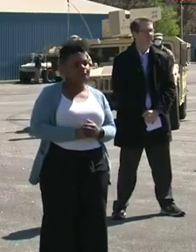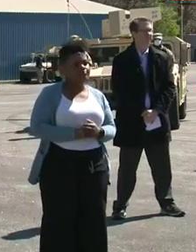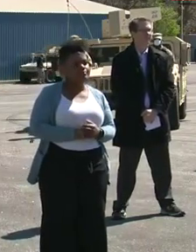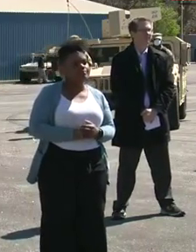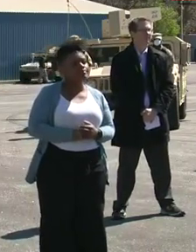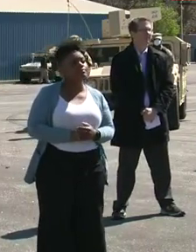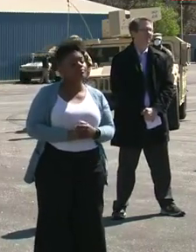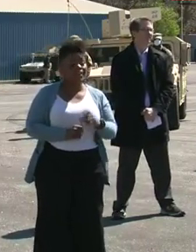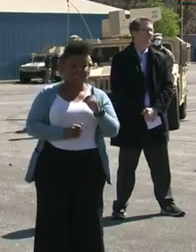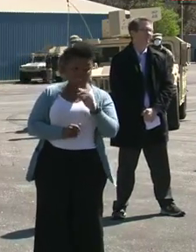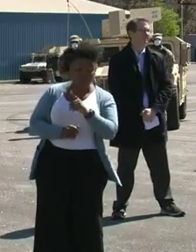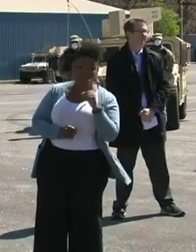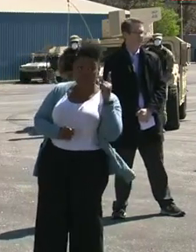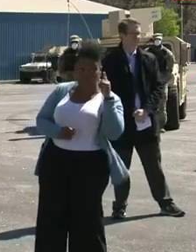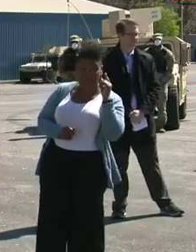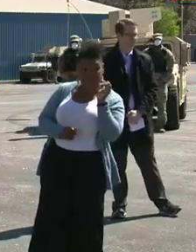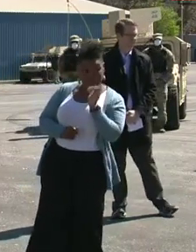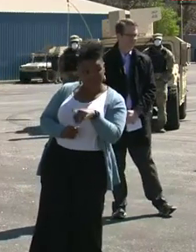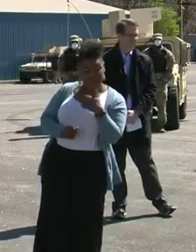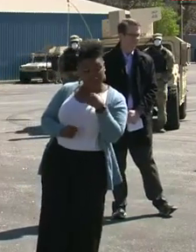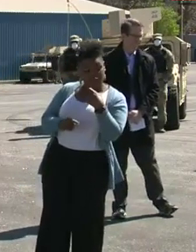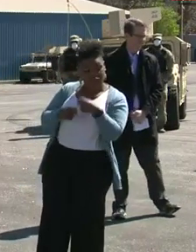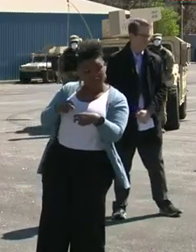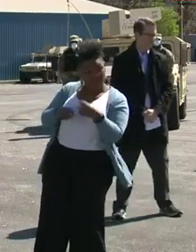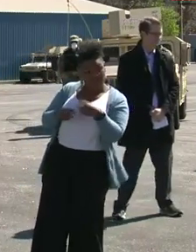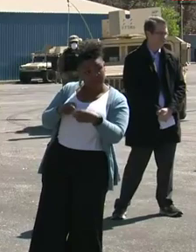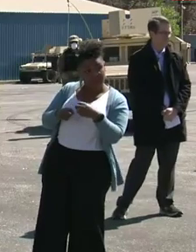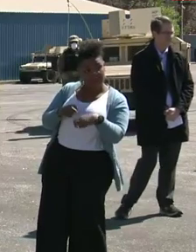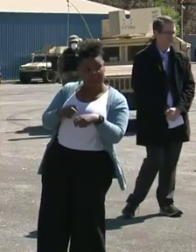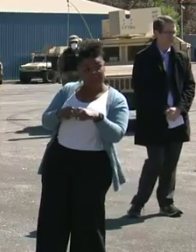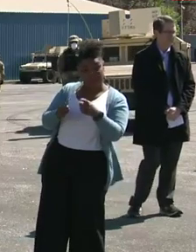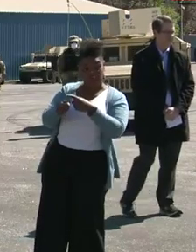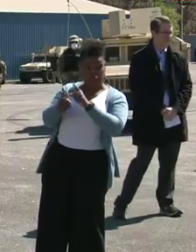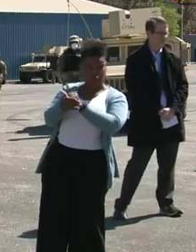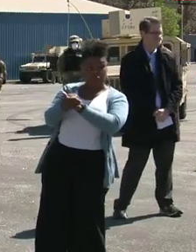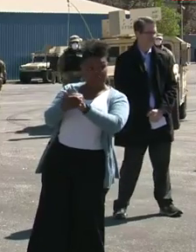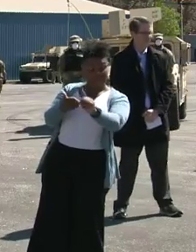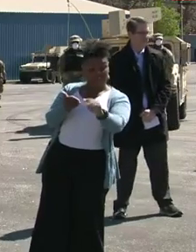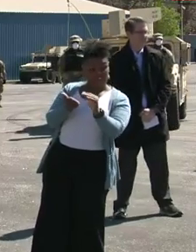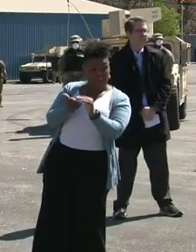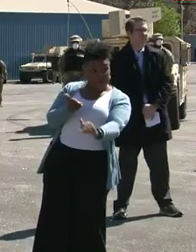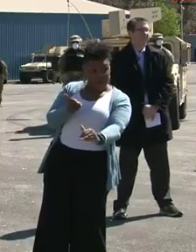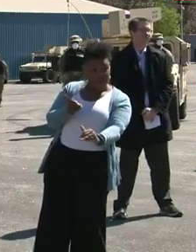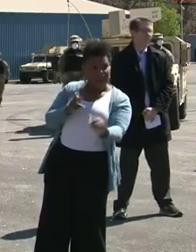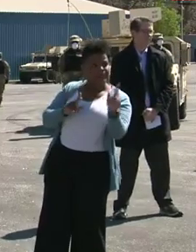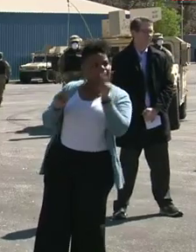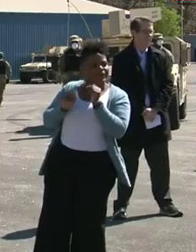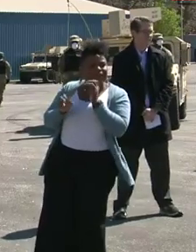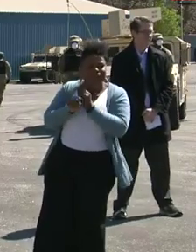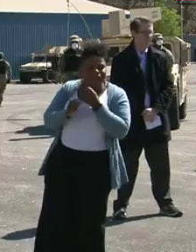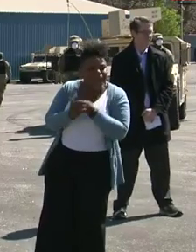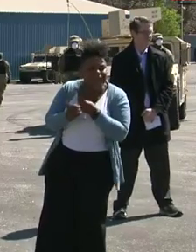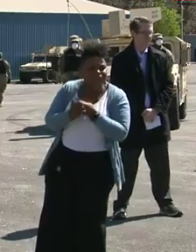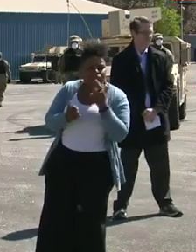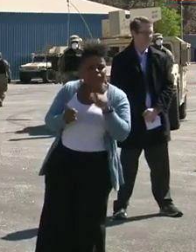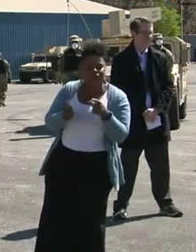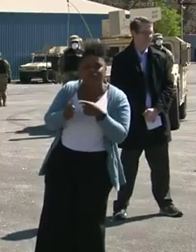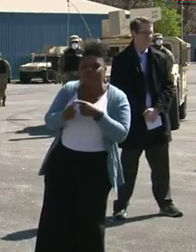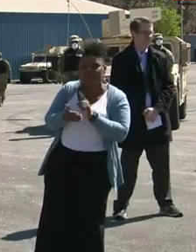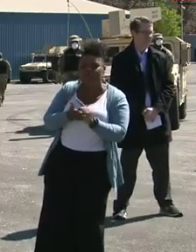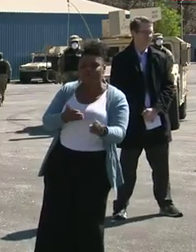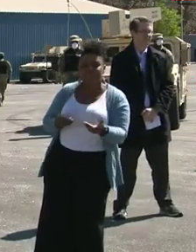heard that there's a glitch where even though that first week was waived, that people are not getting the pay for that first week? Have you heard about that? I have